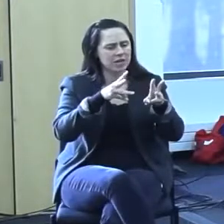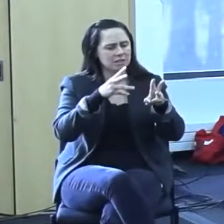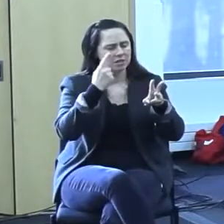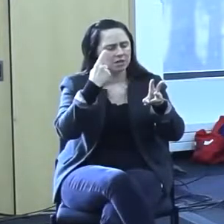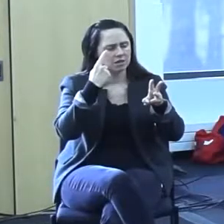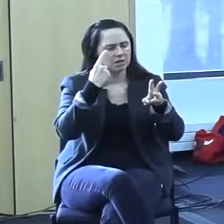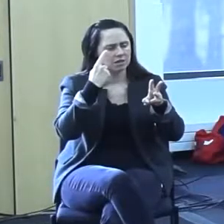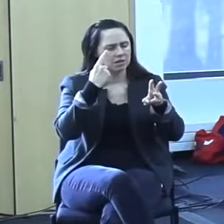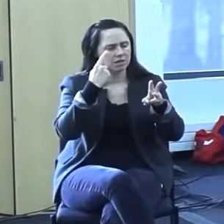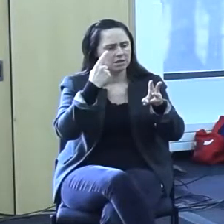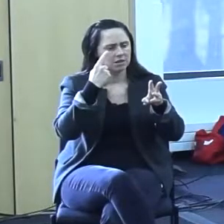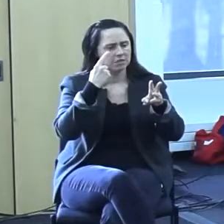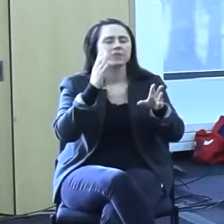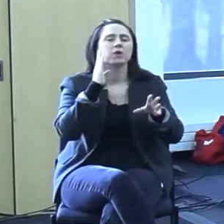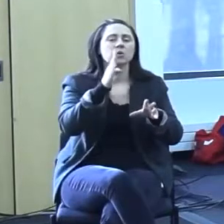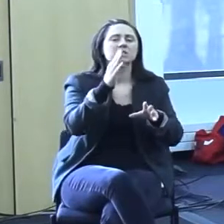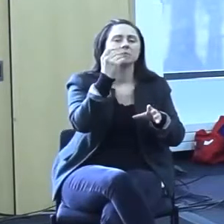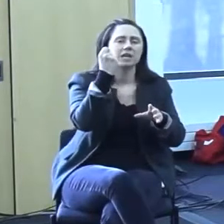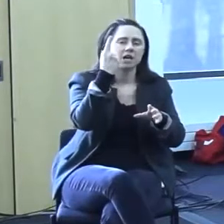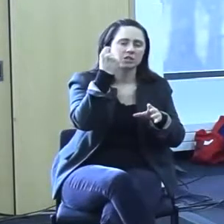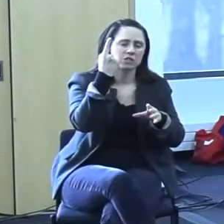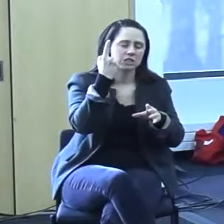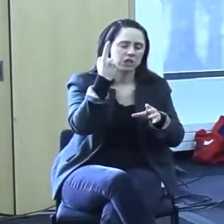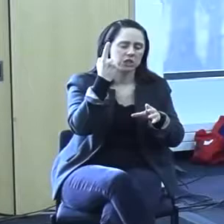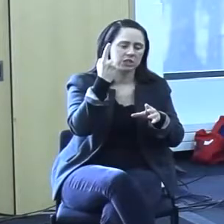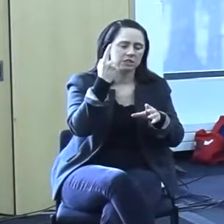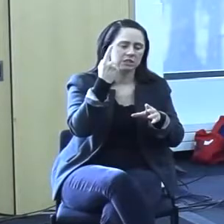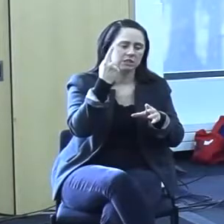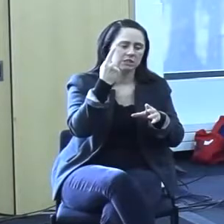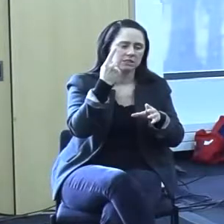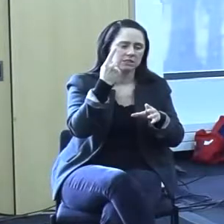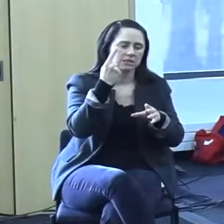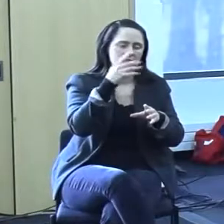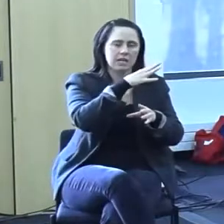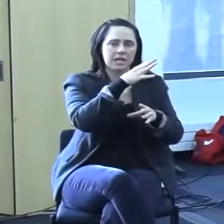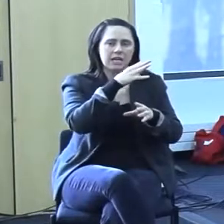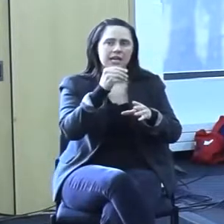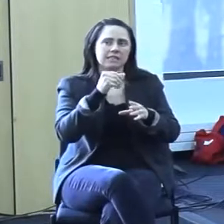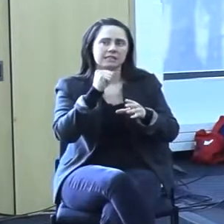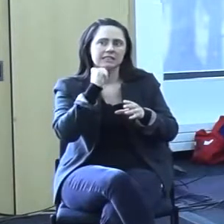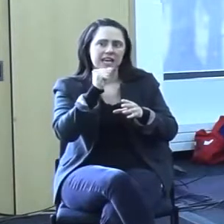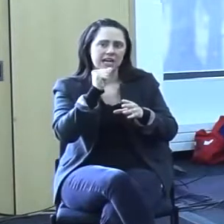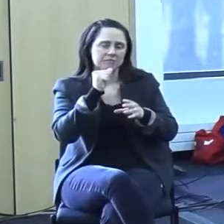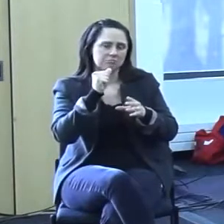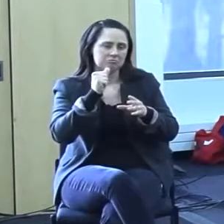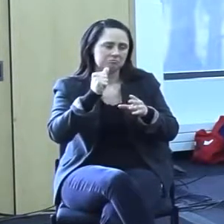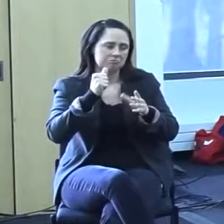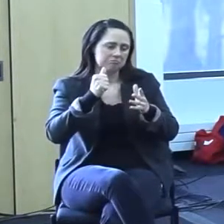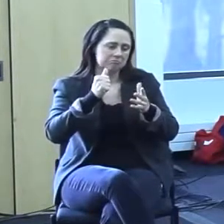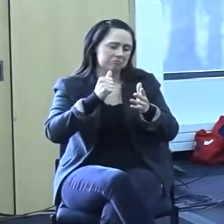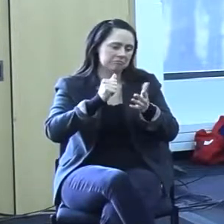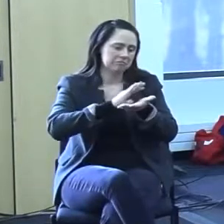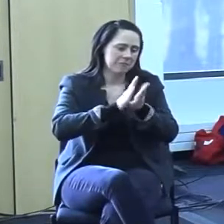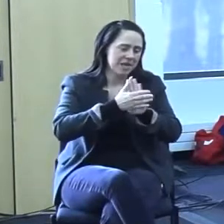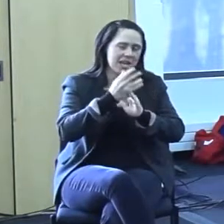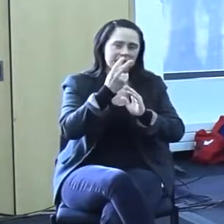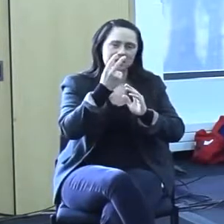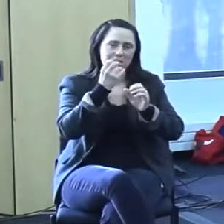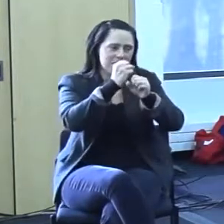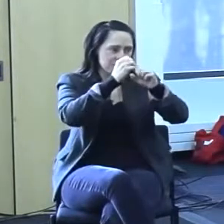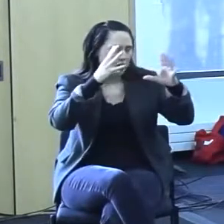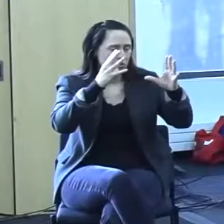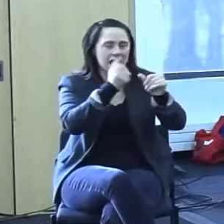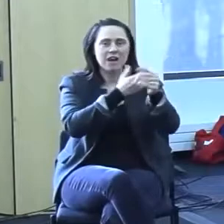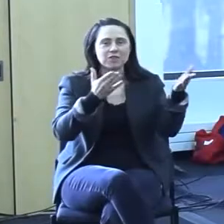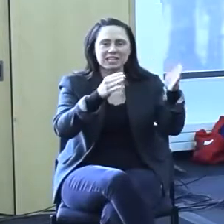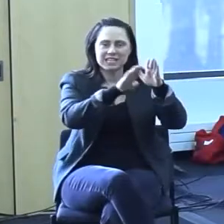like understood in a way of like not being visual. Um, Everything pretty much is